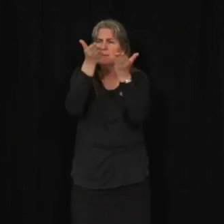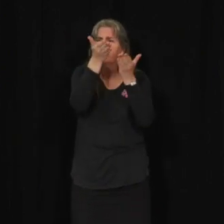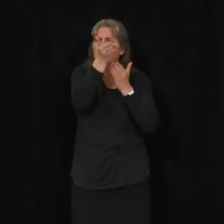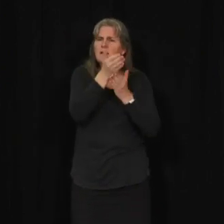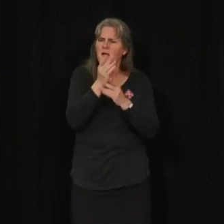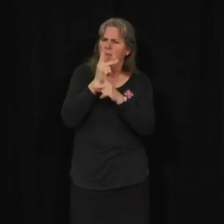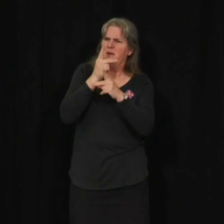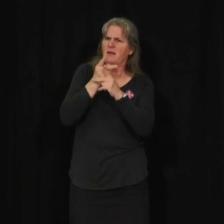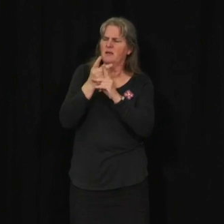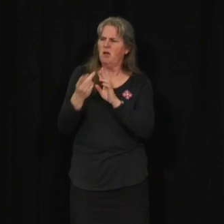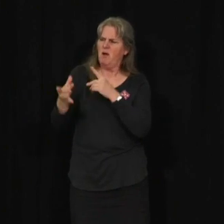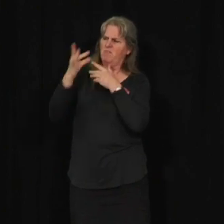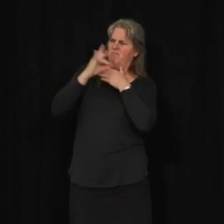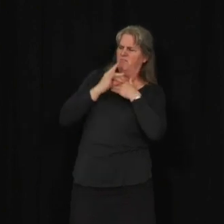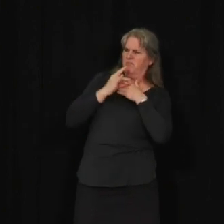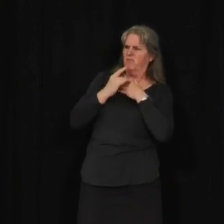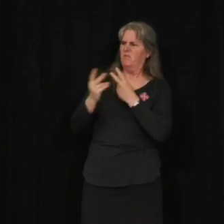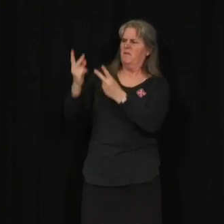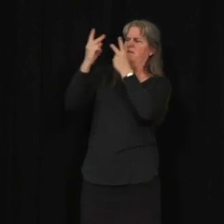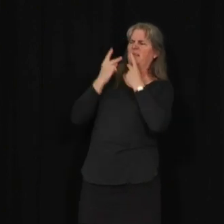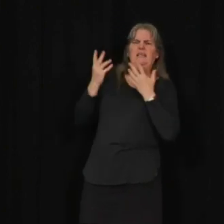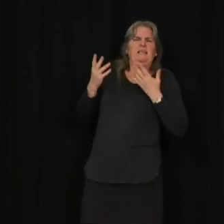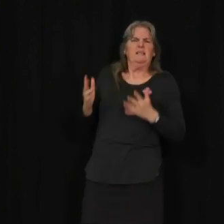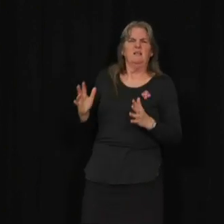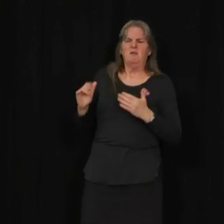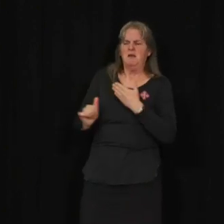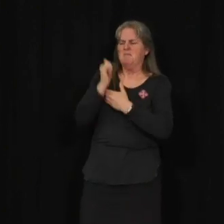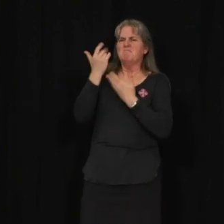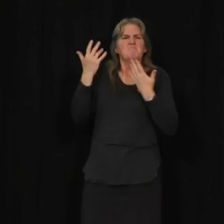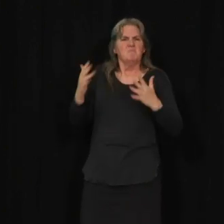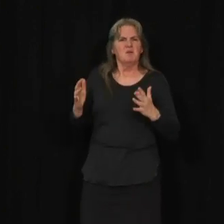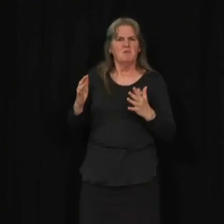from unwanted visitors and unnecessary risks.